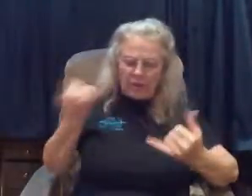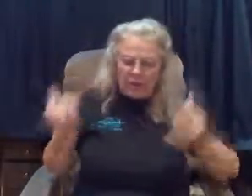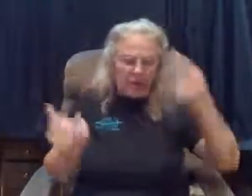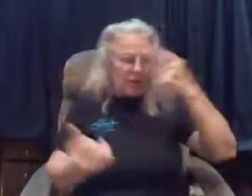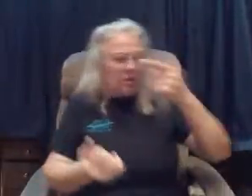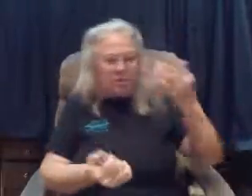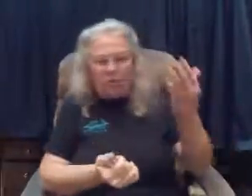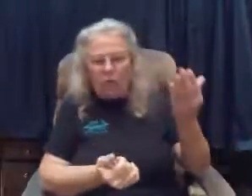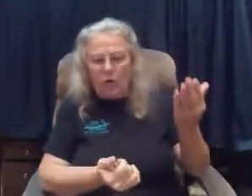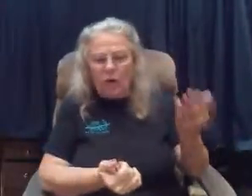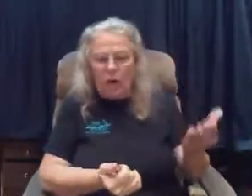rejoices, for